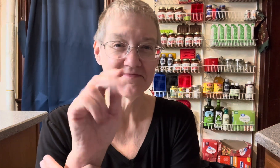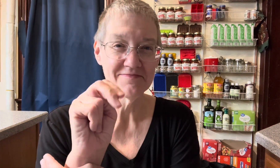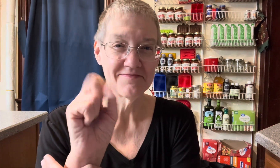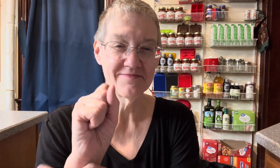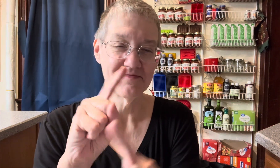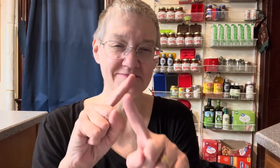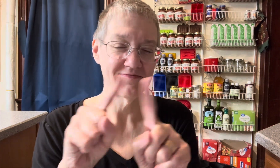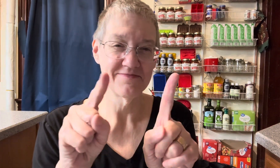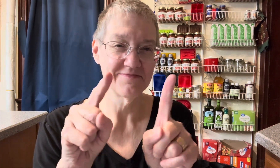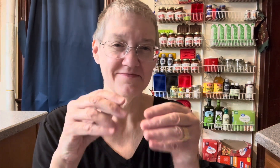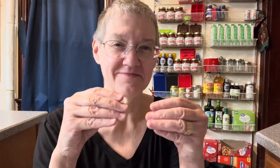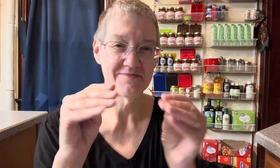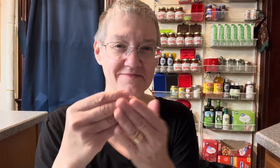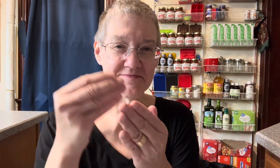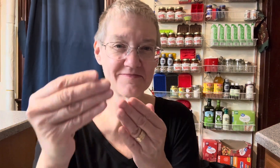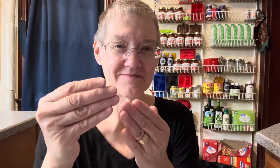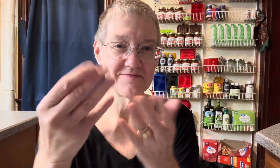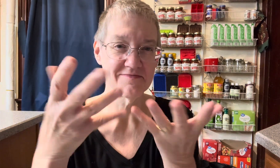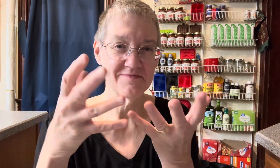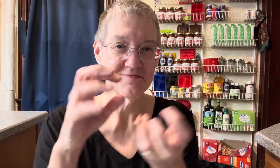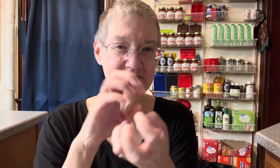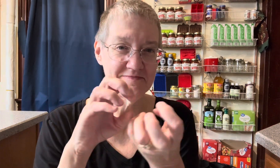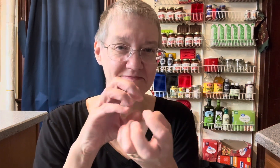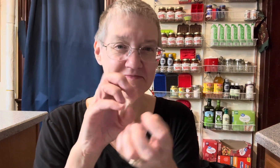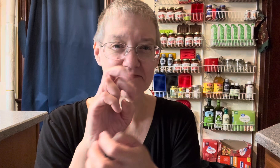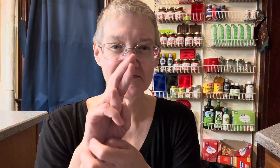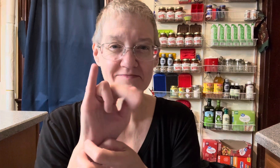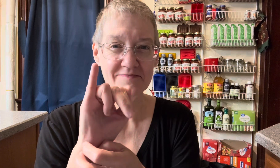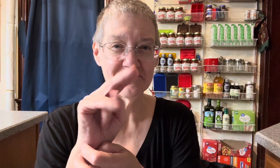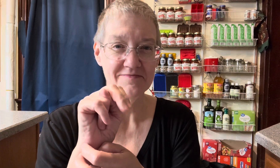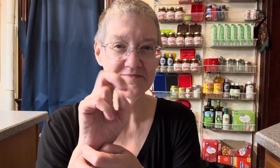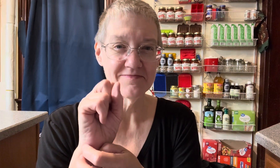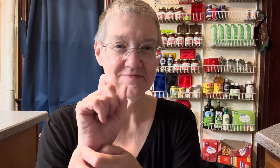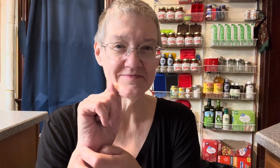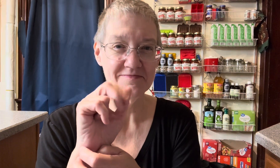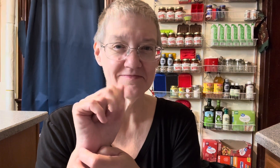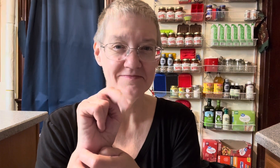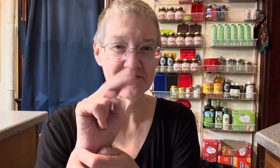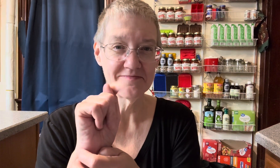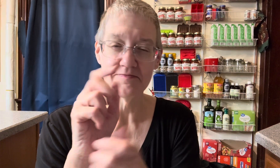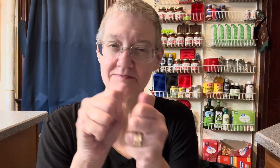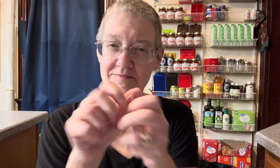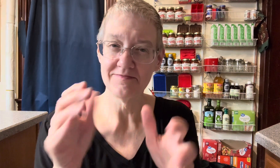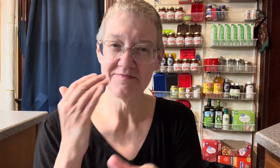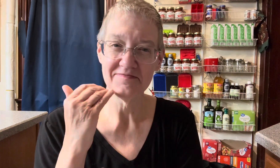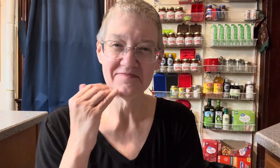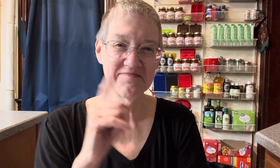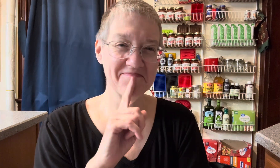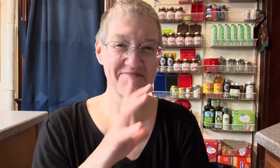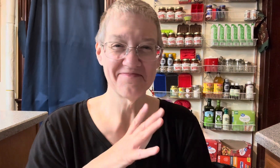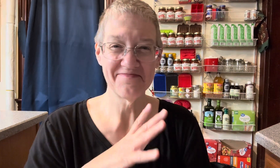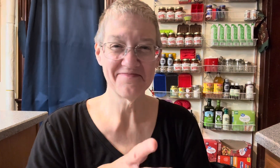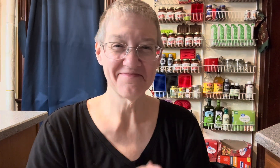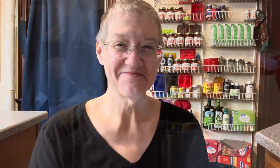I like to brew fresh beans, but any store-bought ground coffee or instant coffee, as long as it doesn't have sugar in it, is